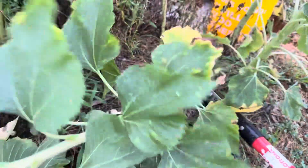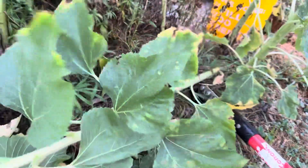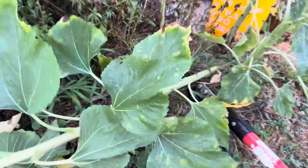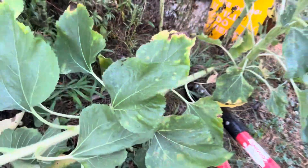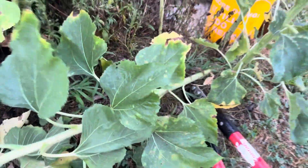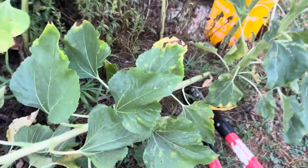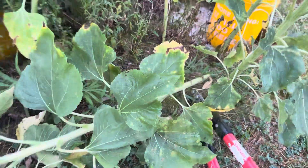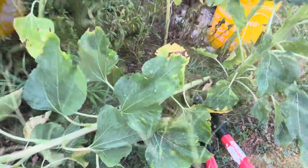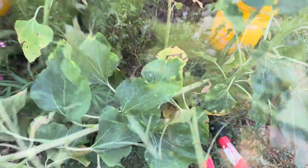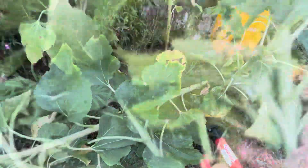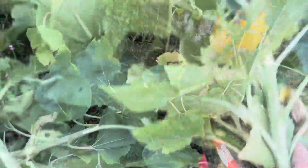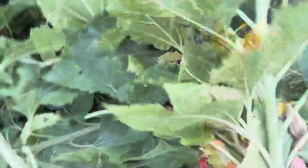sunflowers for the food.